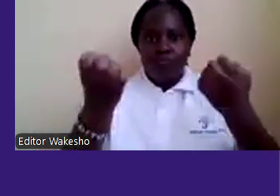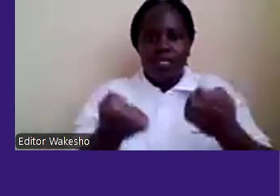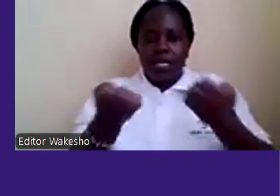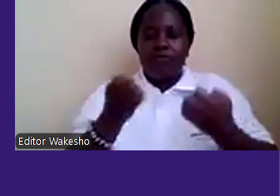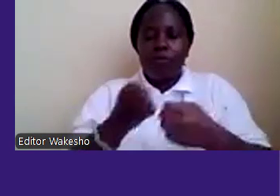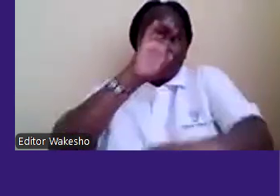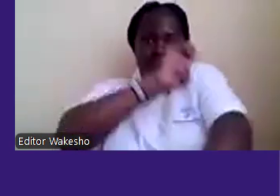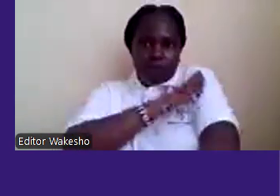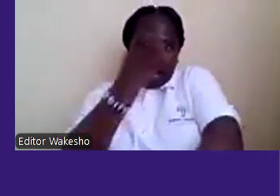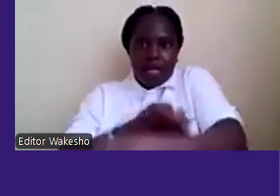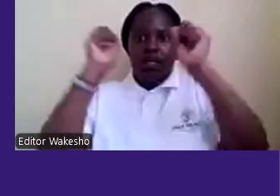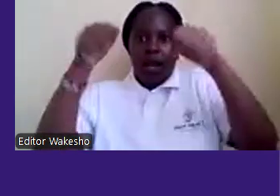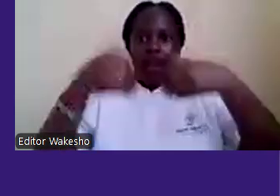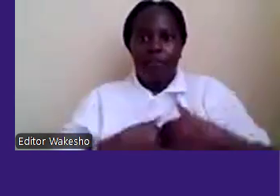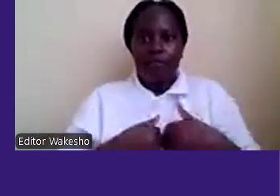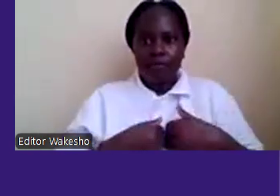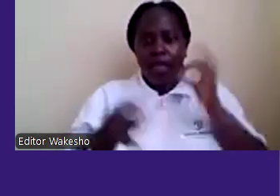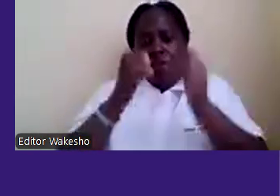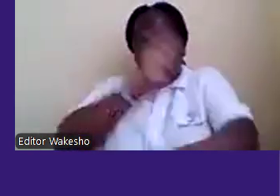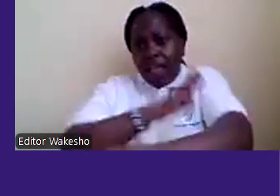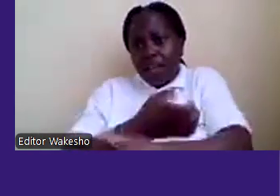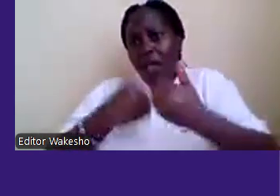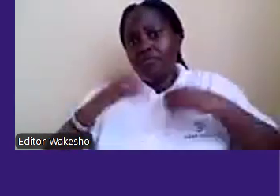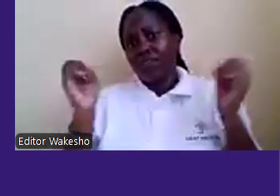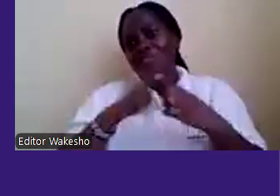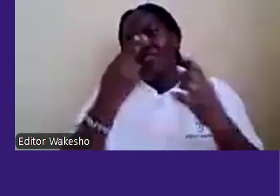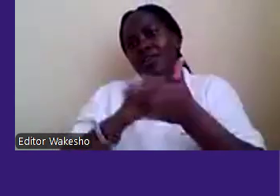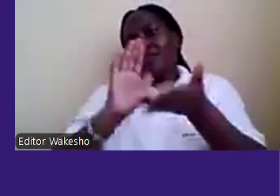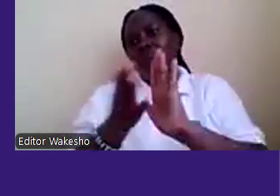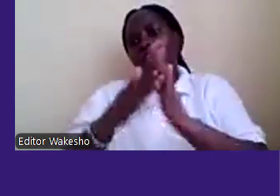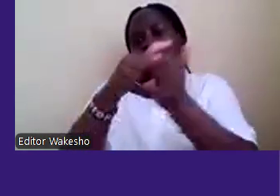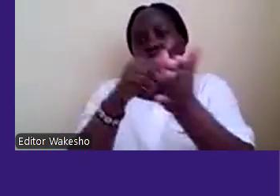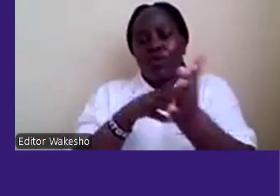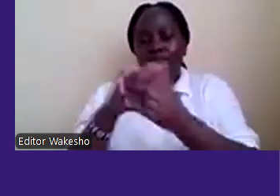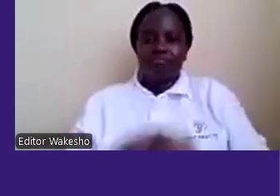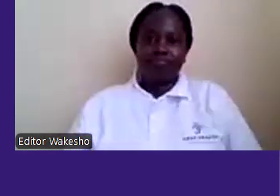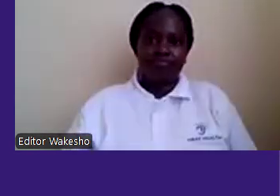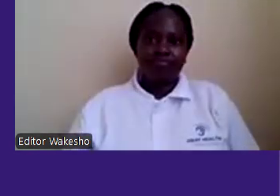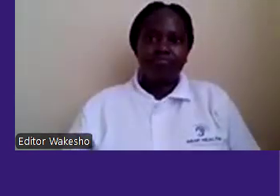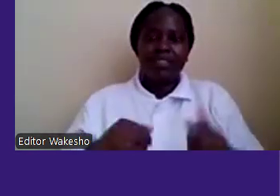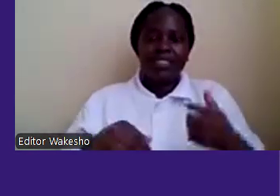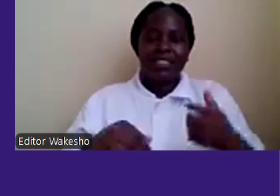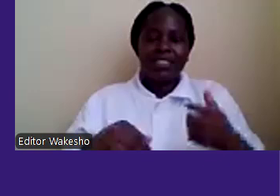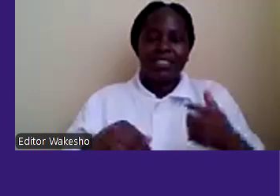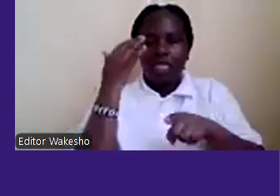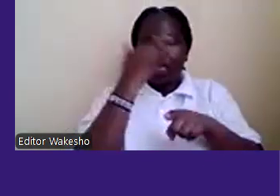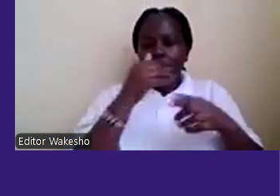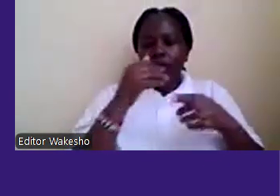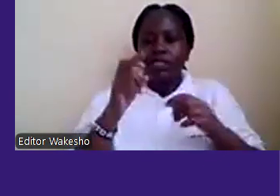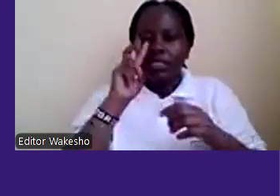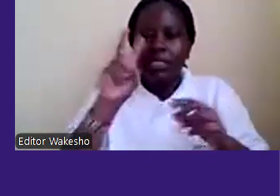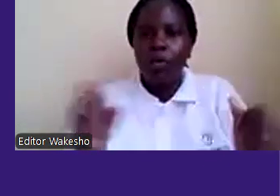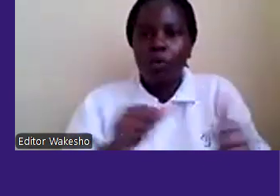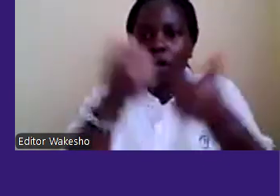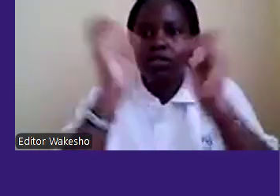you're going to be very tired and very weak. And also you can have some blood vision, right? So just to recap, you can